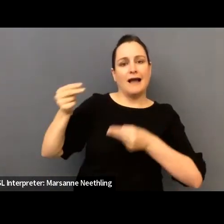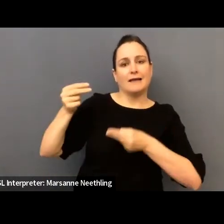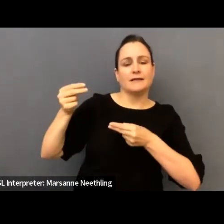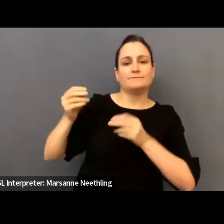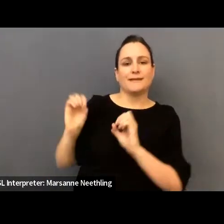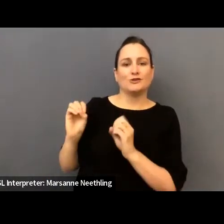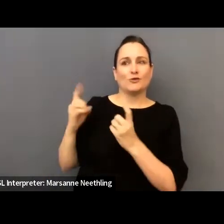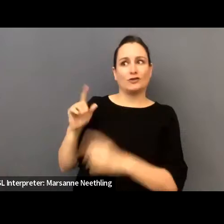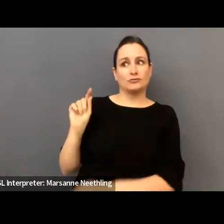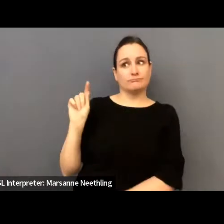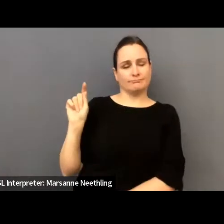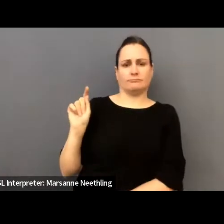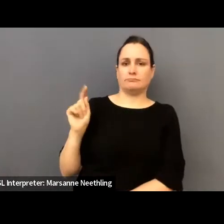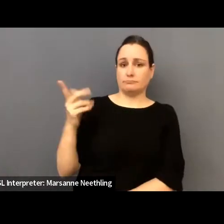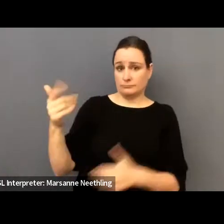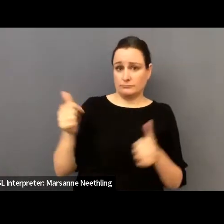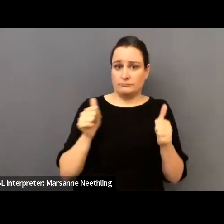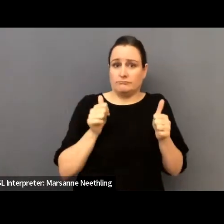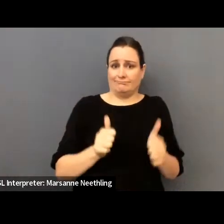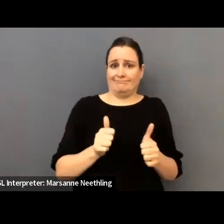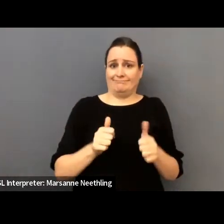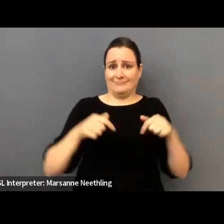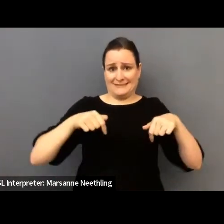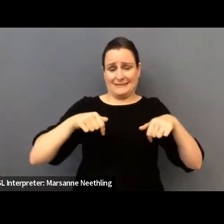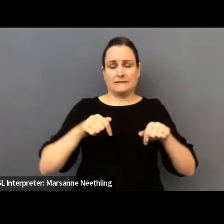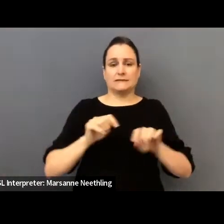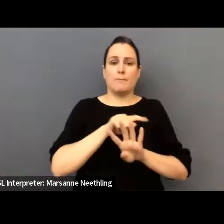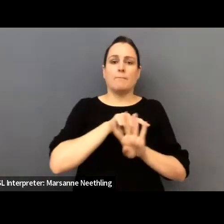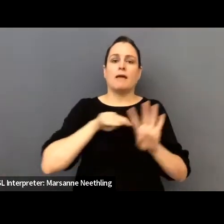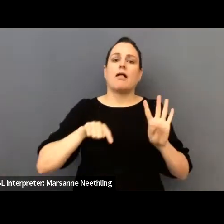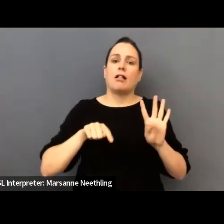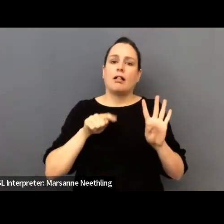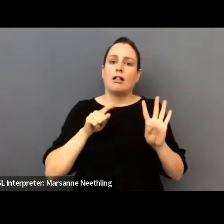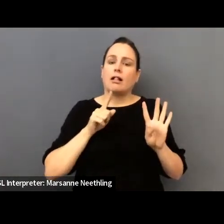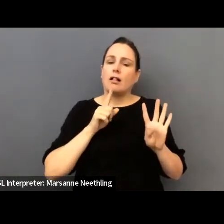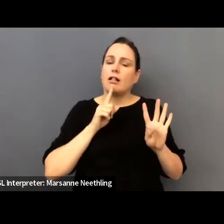be part of this panel discussion.